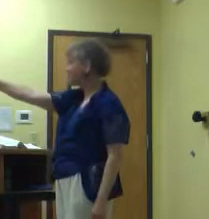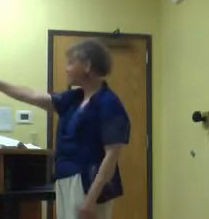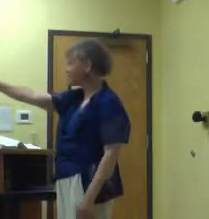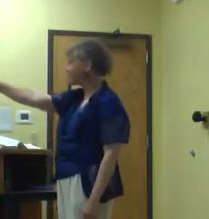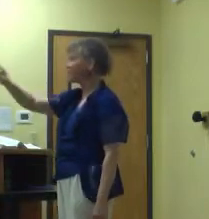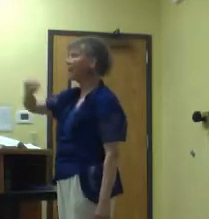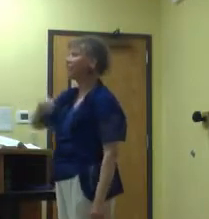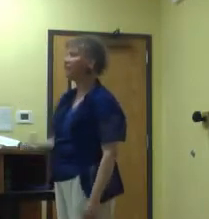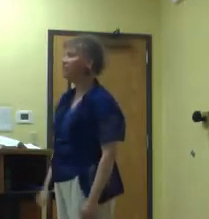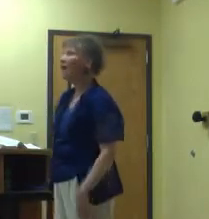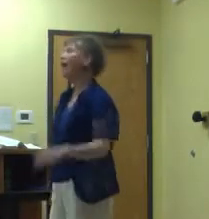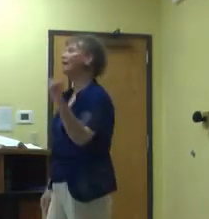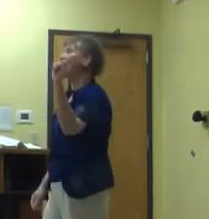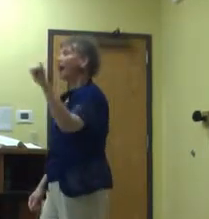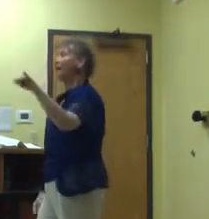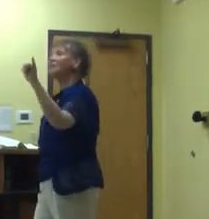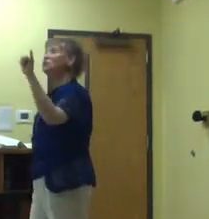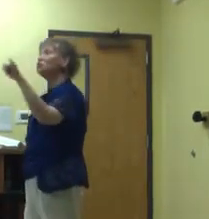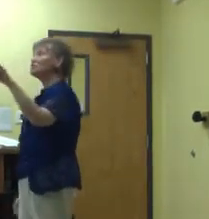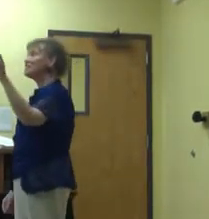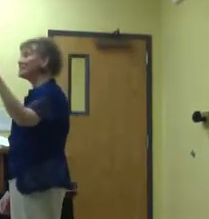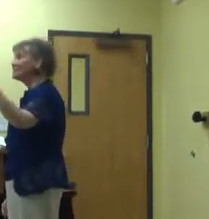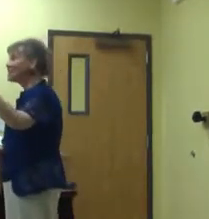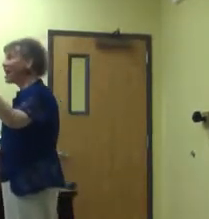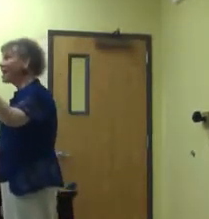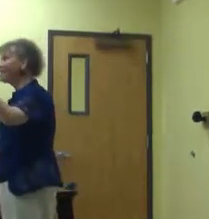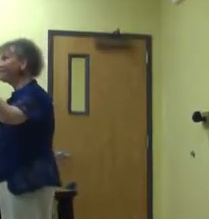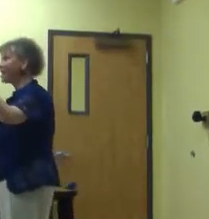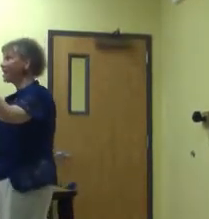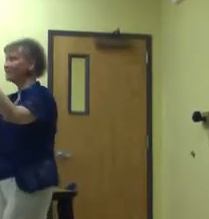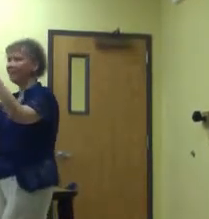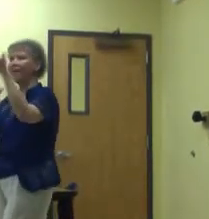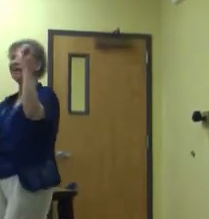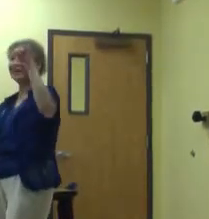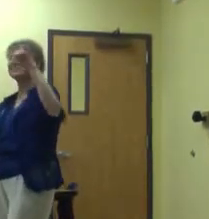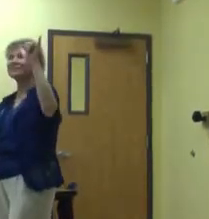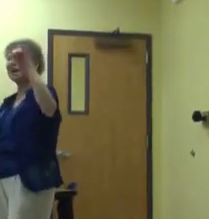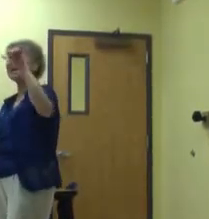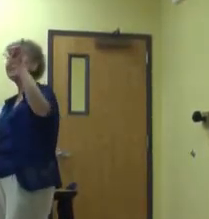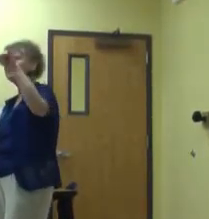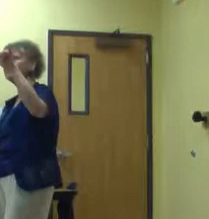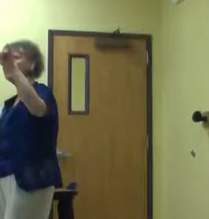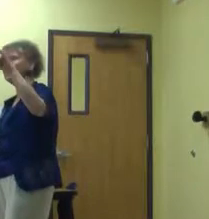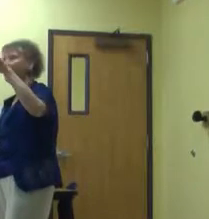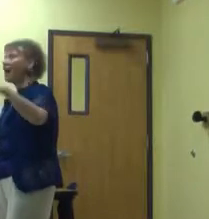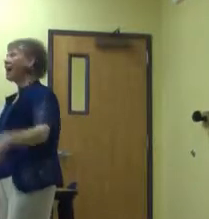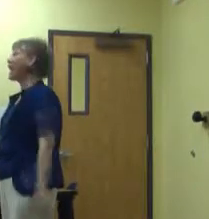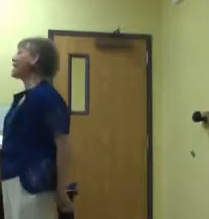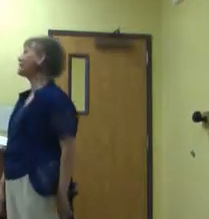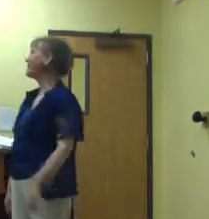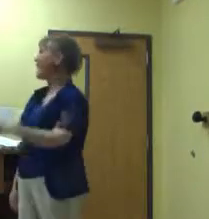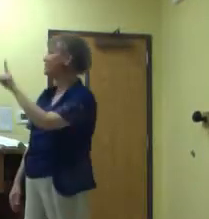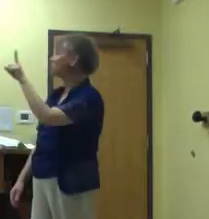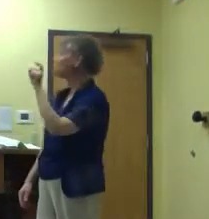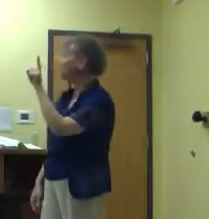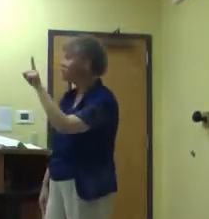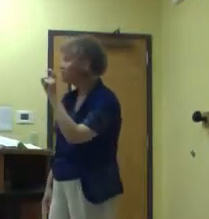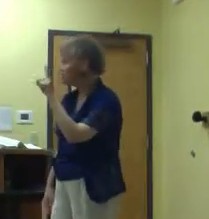Responses, all right? Feedback. I can use this sign, that sign. I can ask